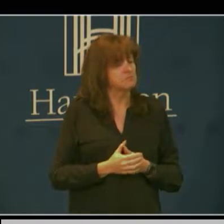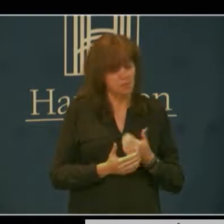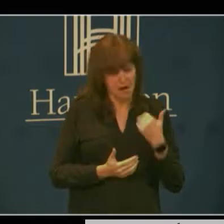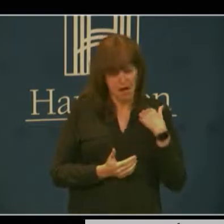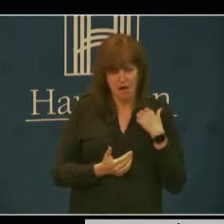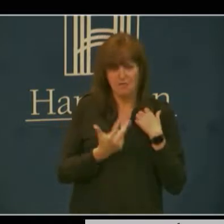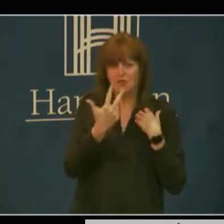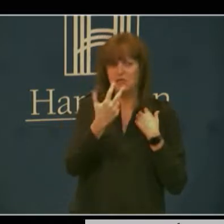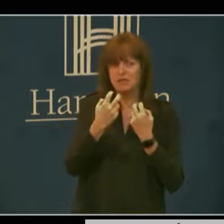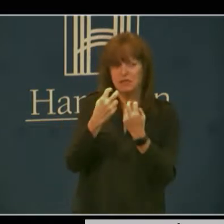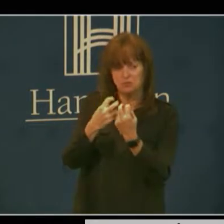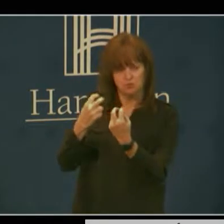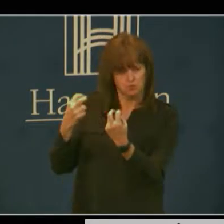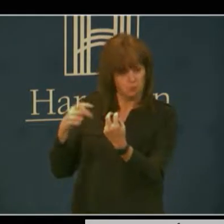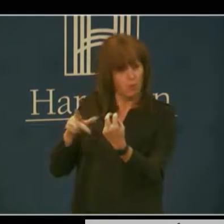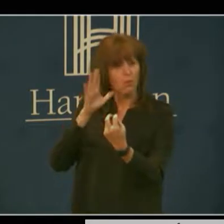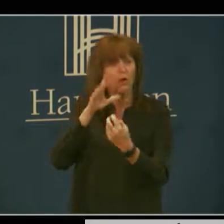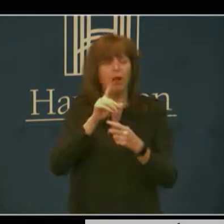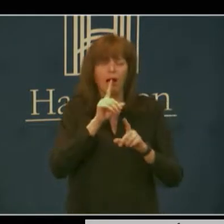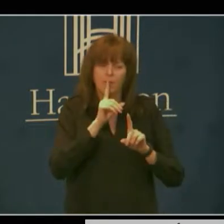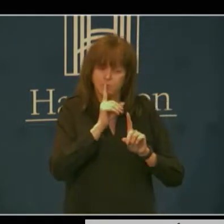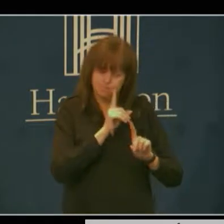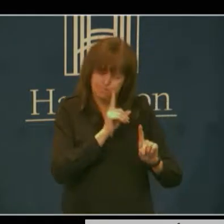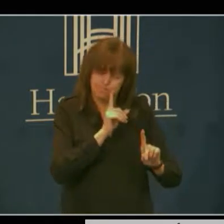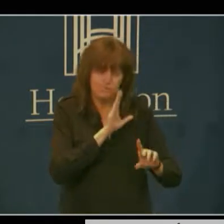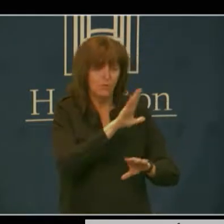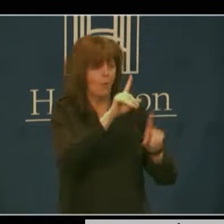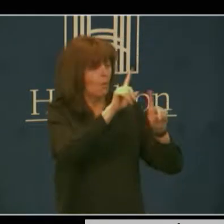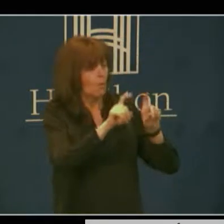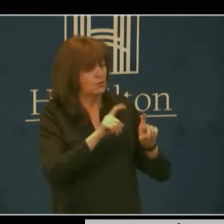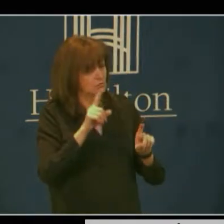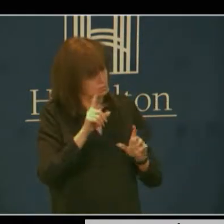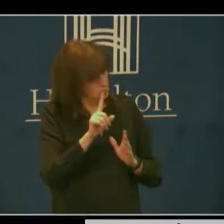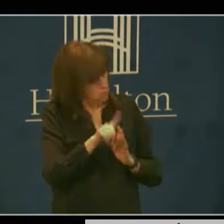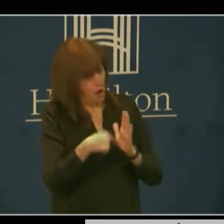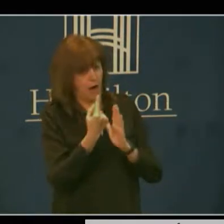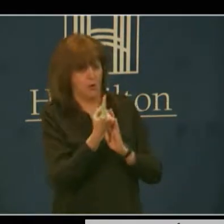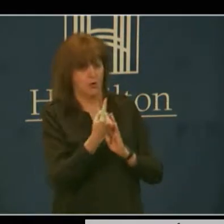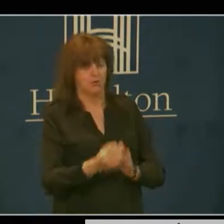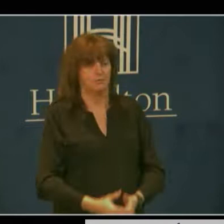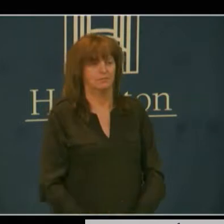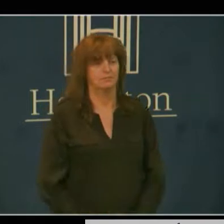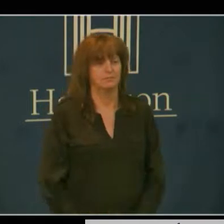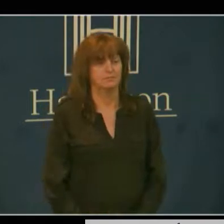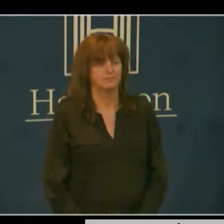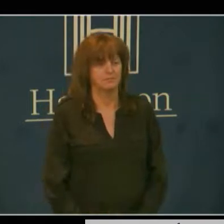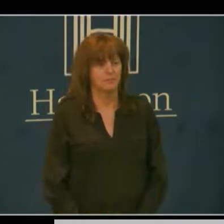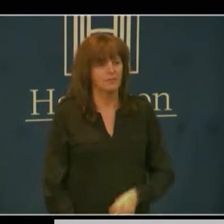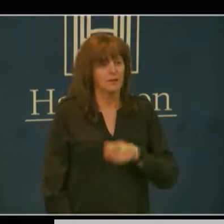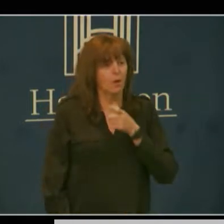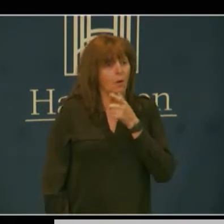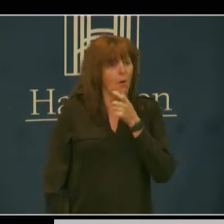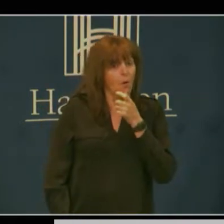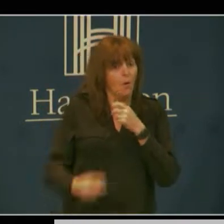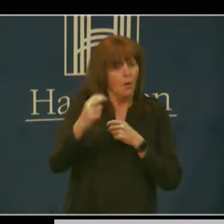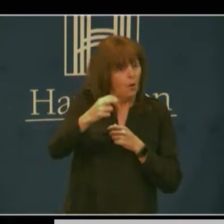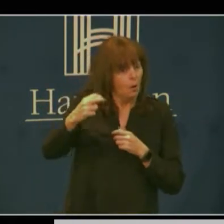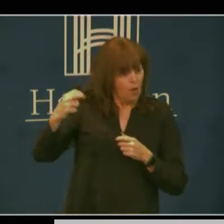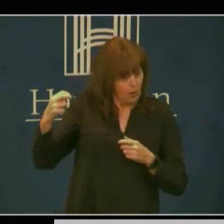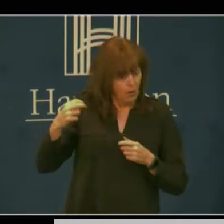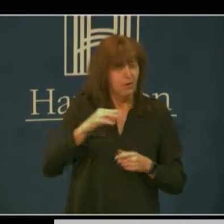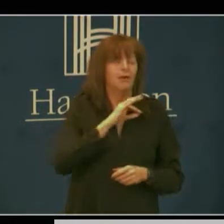hour answering your questions. Joining me here in the council chambers are Mayor Fred